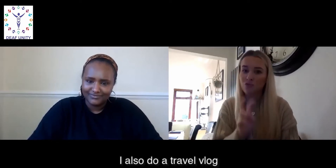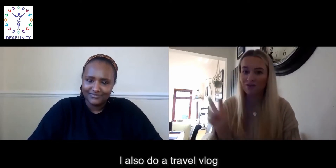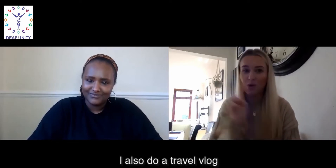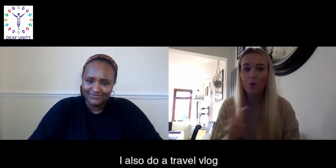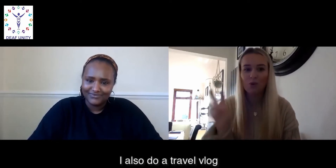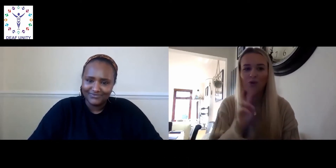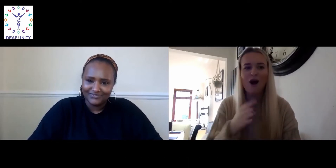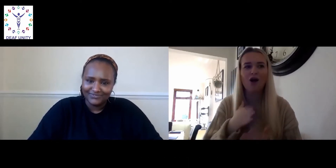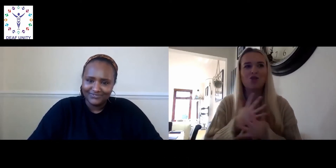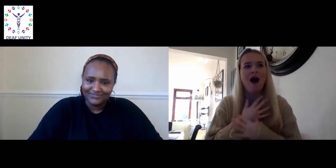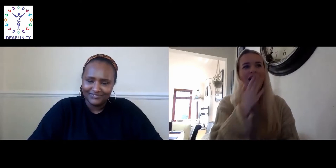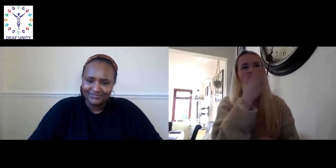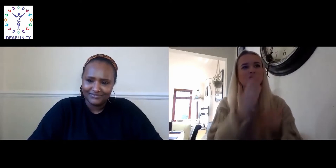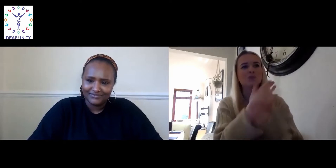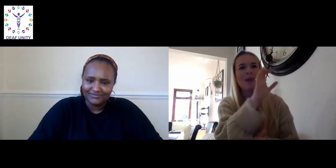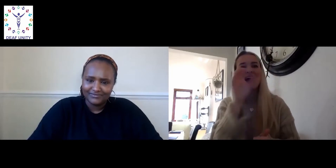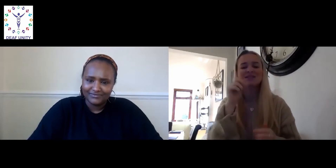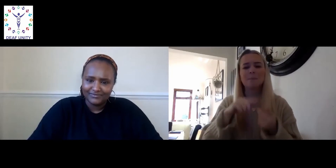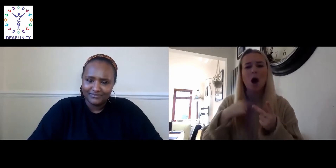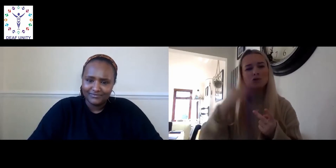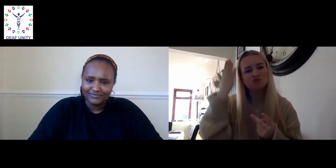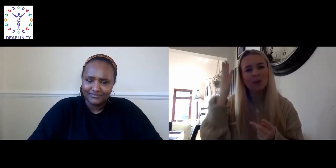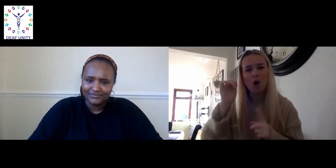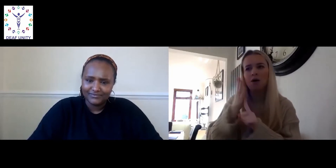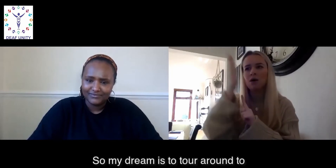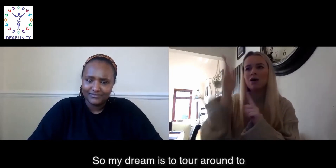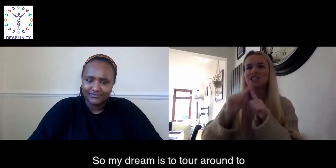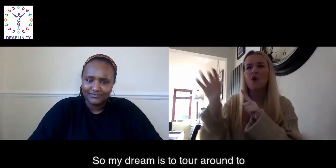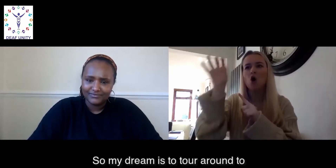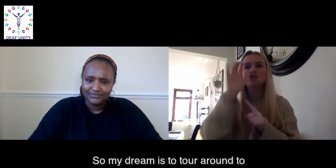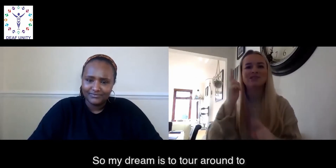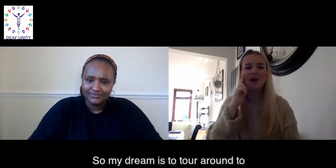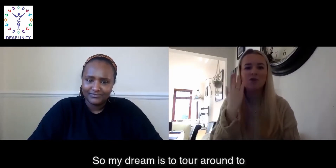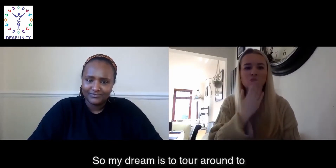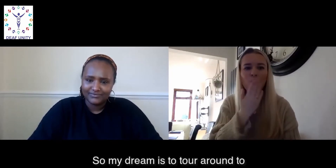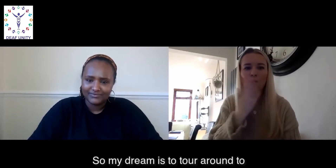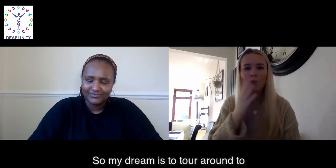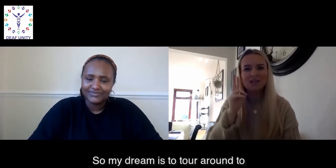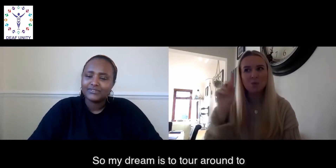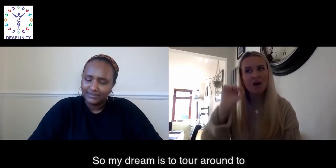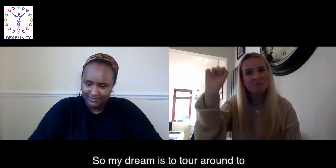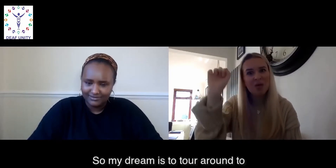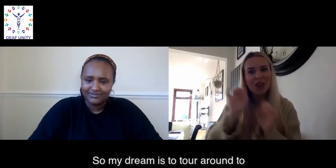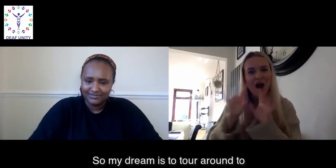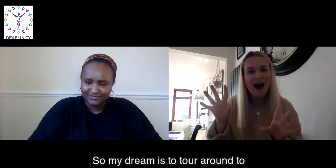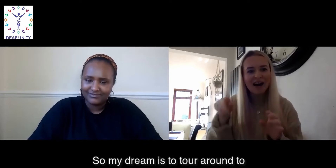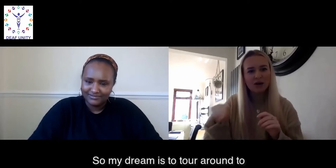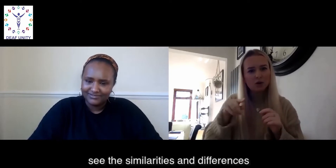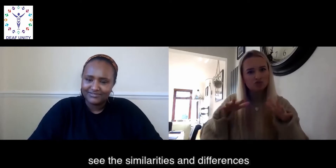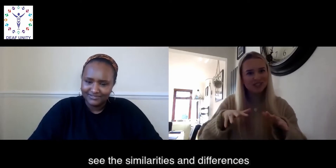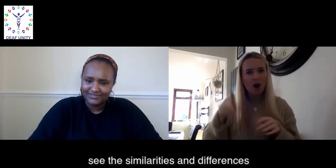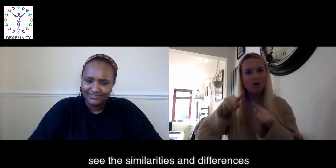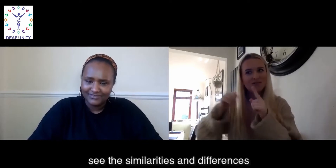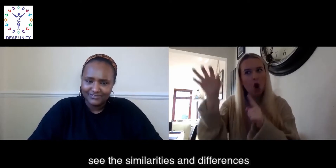love to travel. I love going to different places. So my dream is to go touring around like deaf schools, because I would love to see